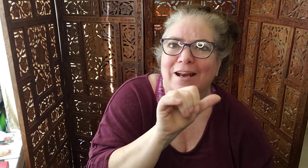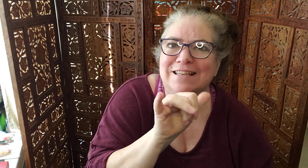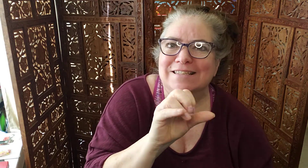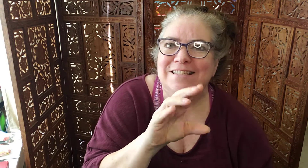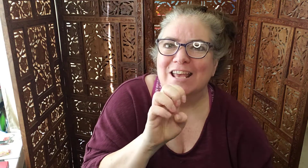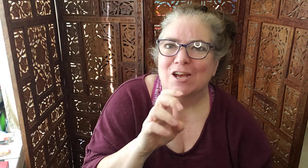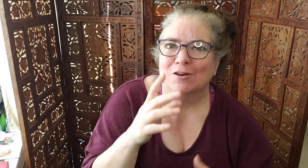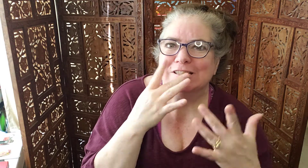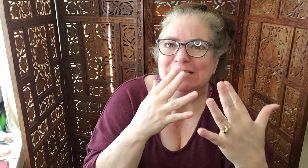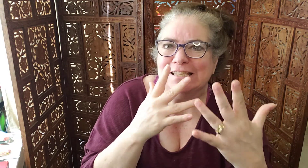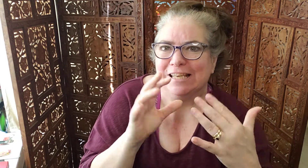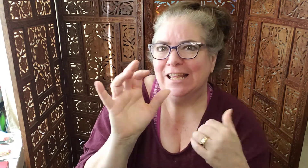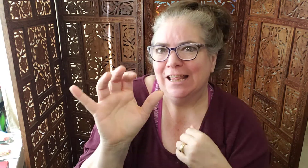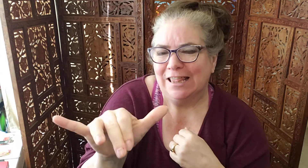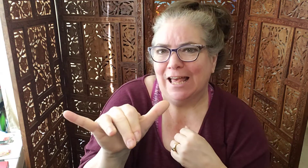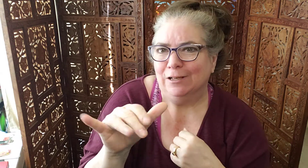A little later on,